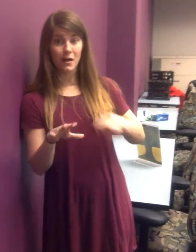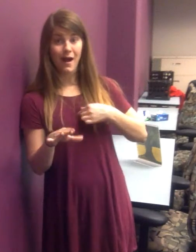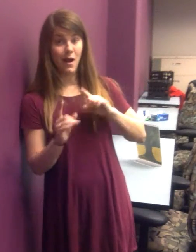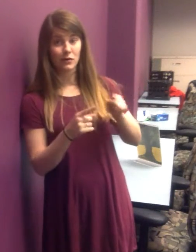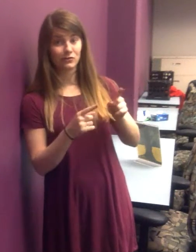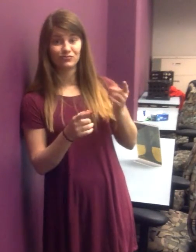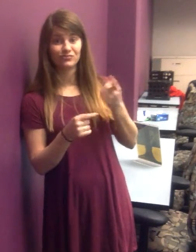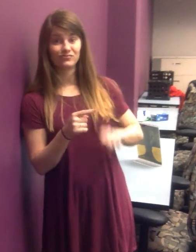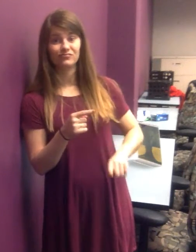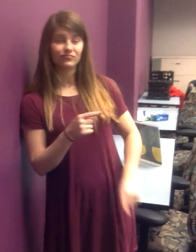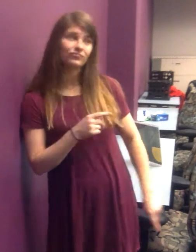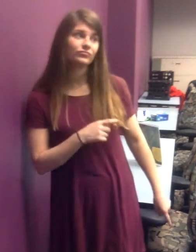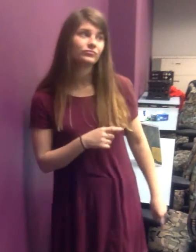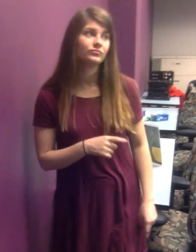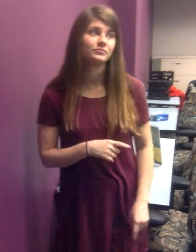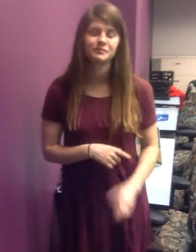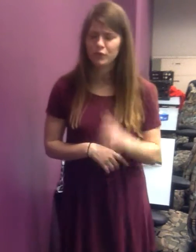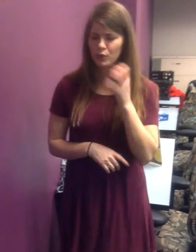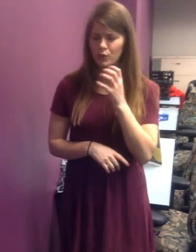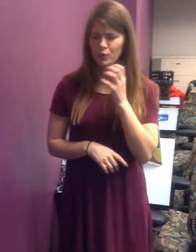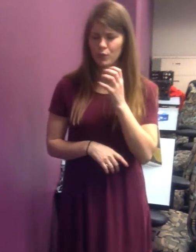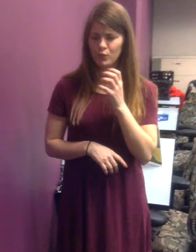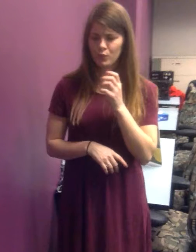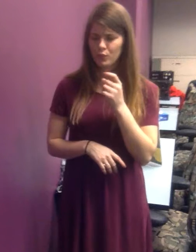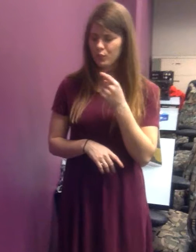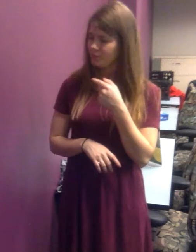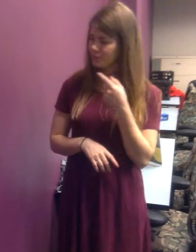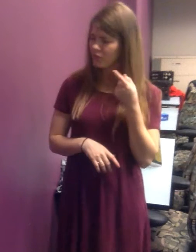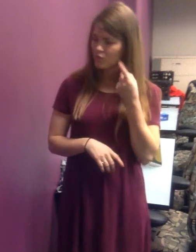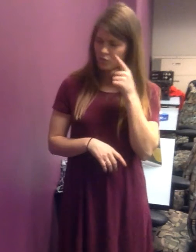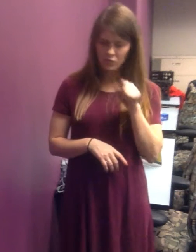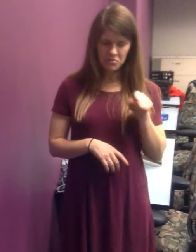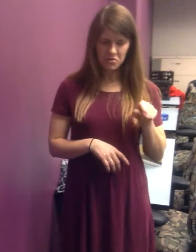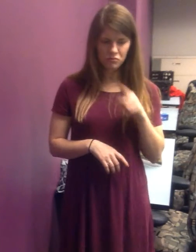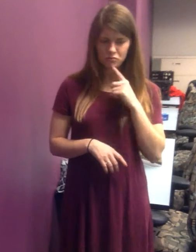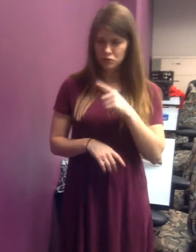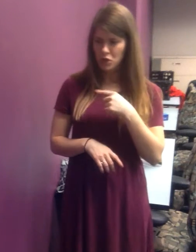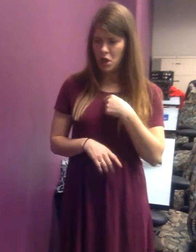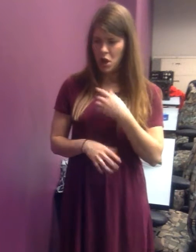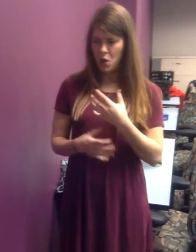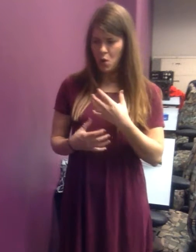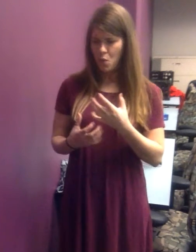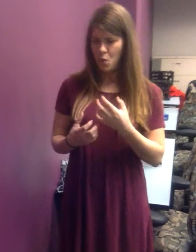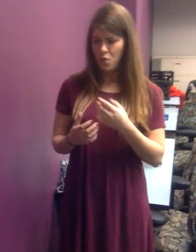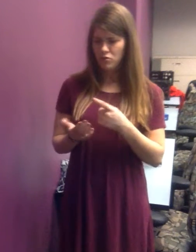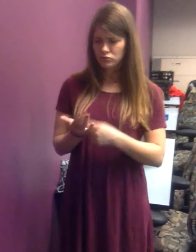say, I don't want to talk about this, is that like the chairman of the Armed Services Committee saying, I don't want to talk about the Pentagon? Absolutely, yes. But I should